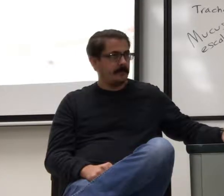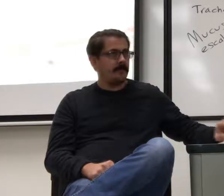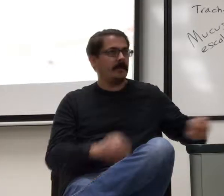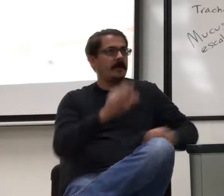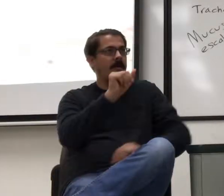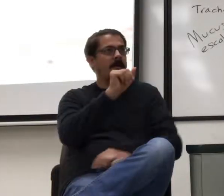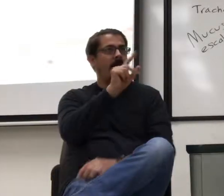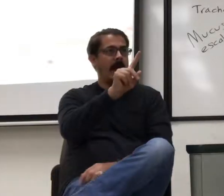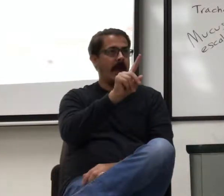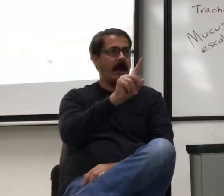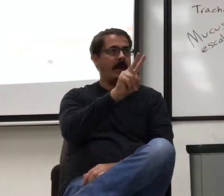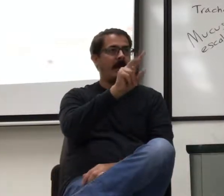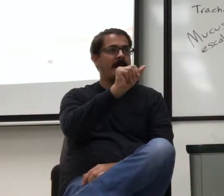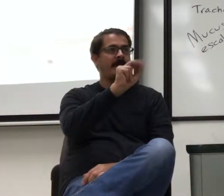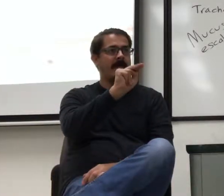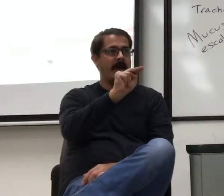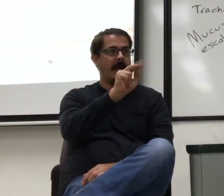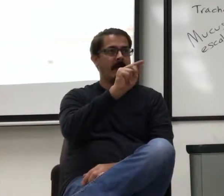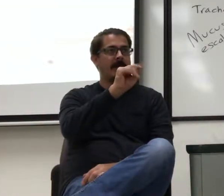Adventitia.